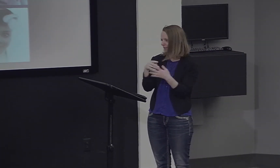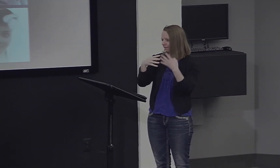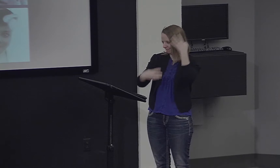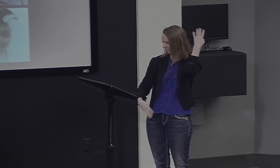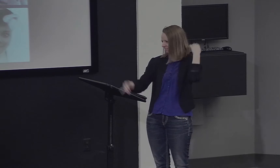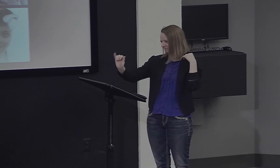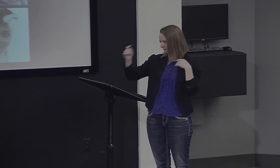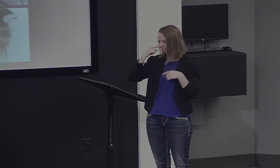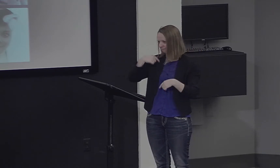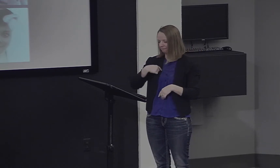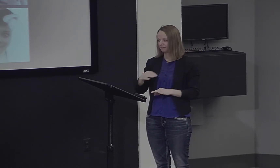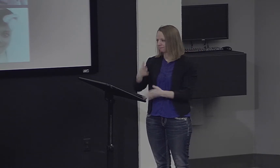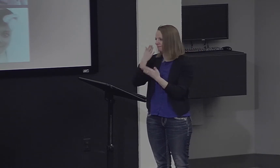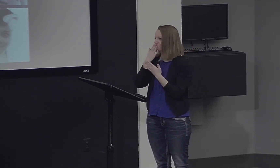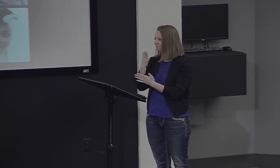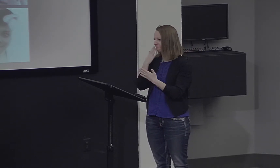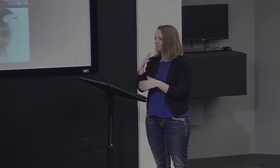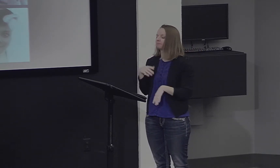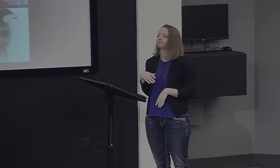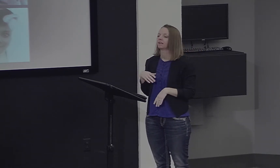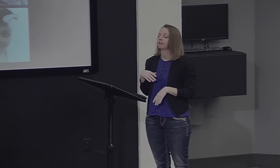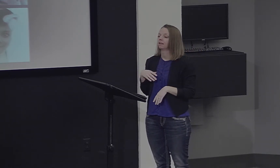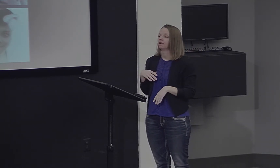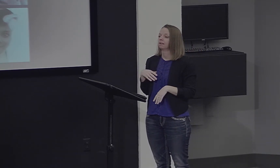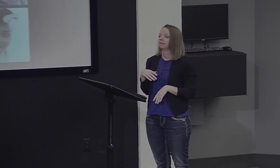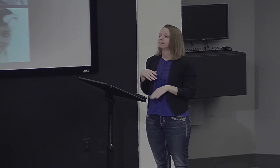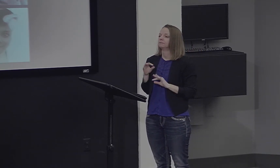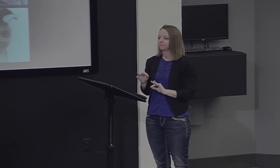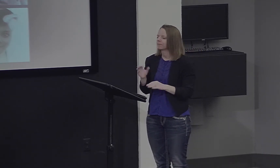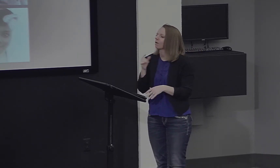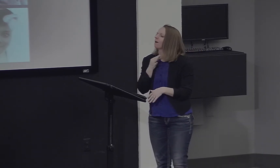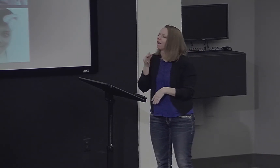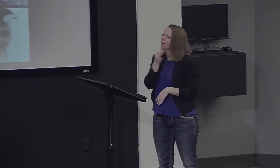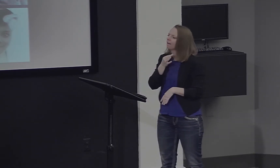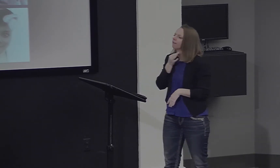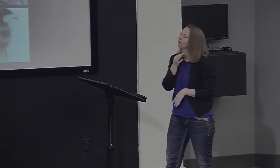said, thank you for the mentor and all of the other roles that you have played in my life.